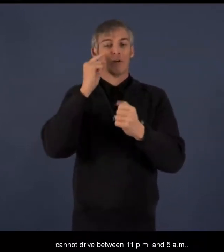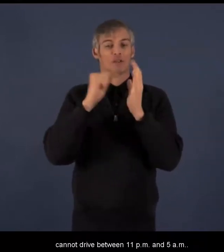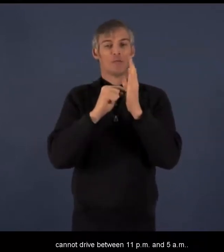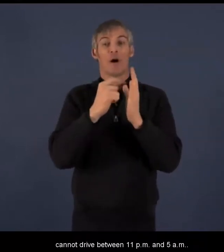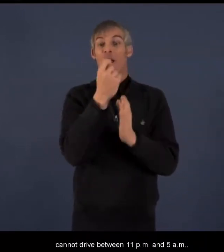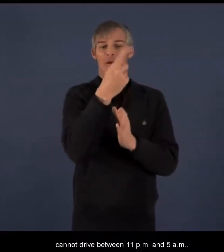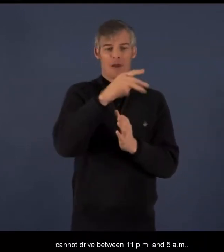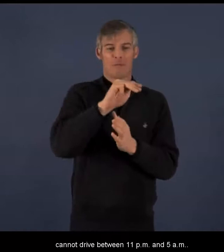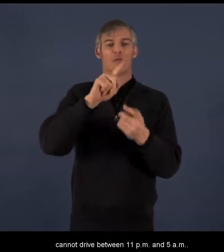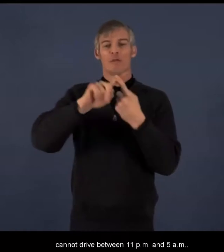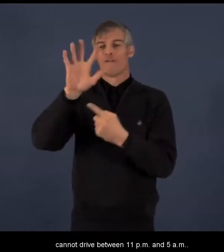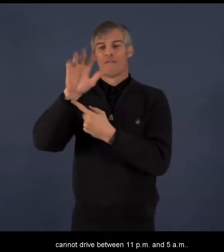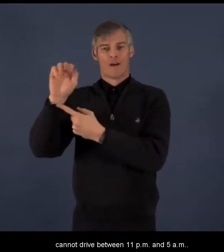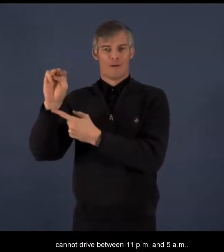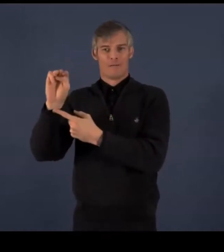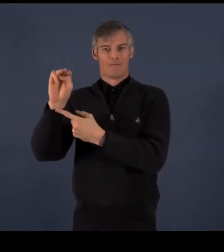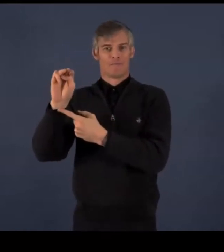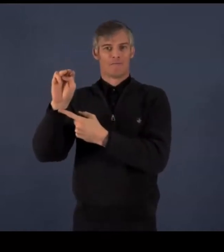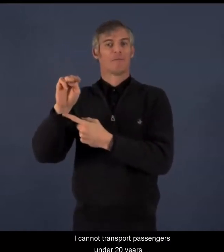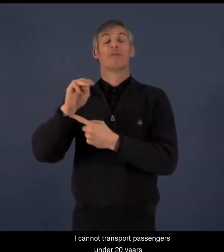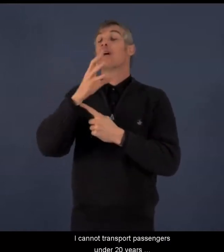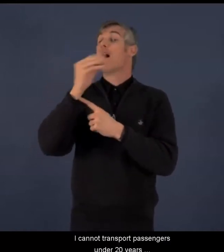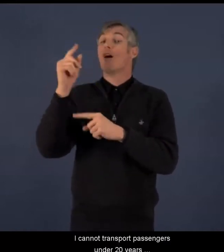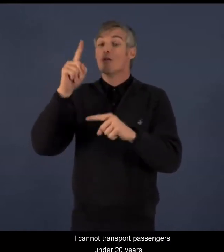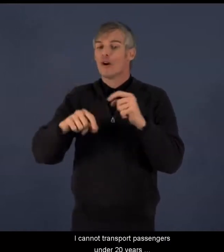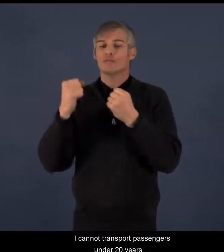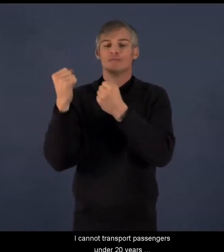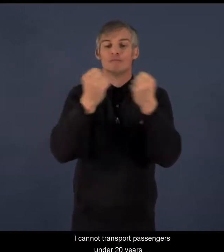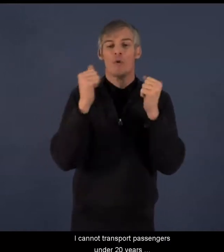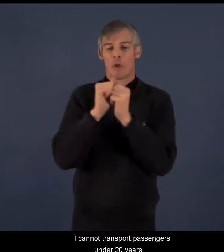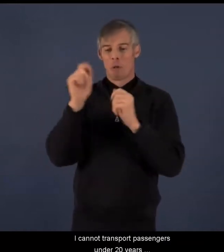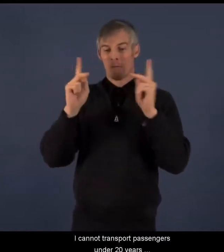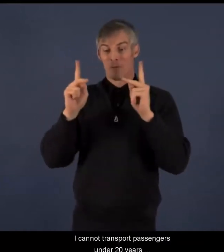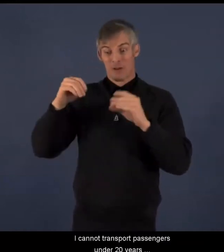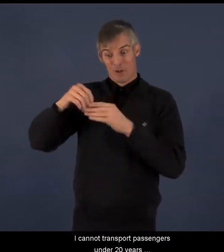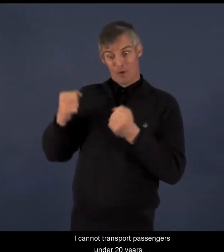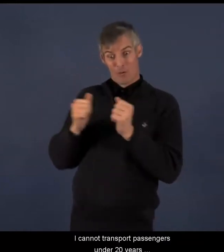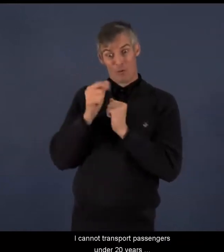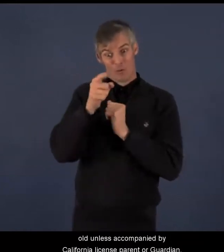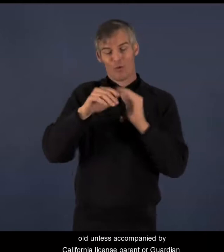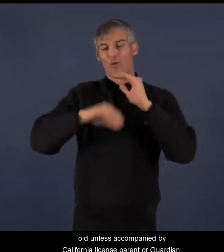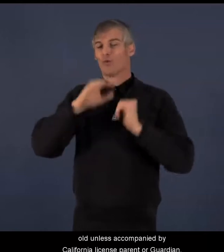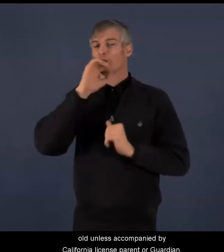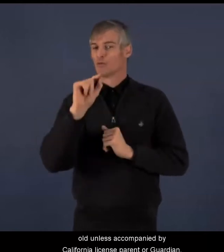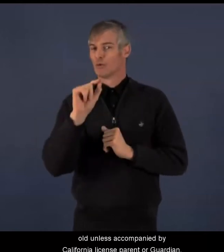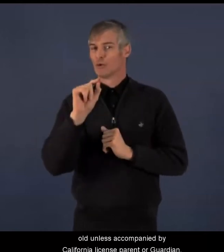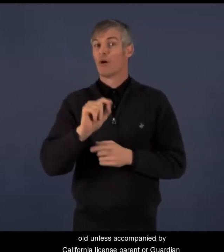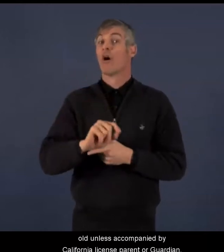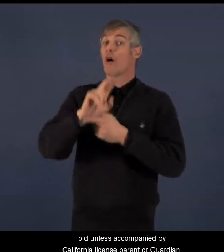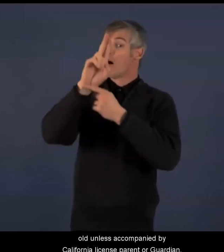11 p.m. and 5 a.m. and cannot transport passengers under 20 years old unless accompanied